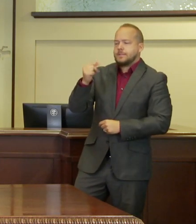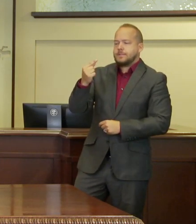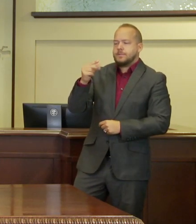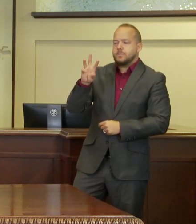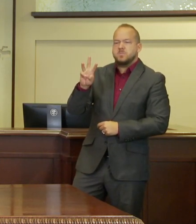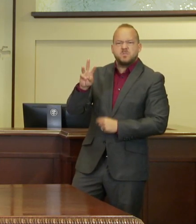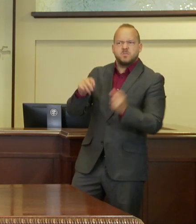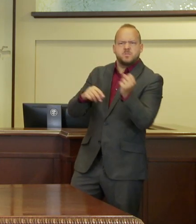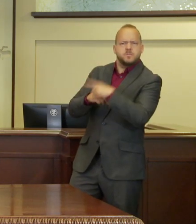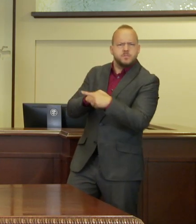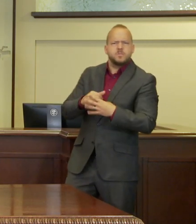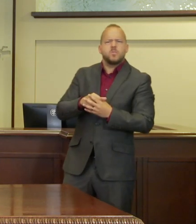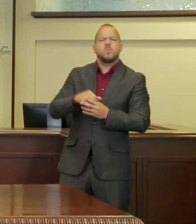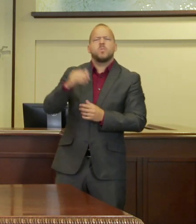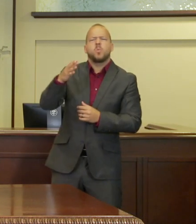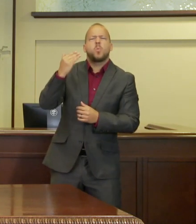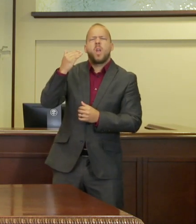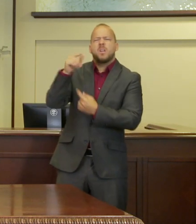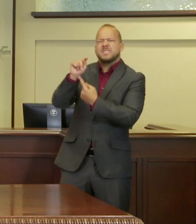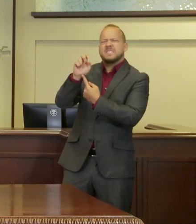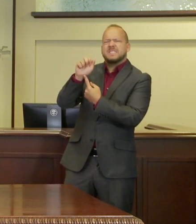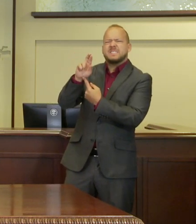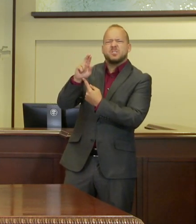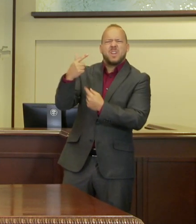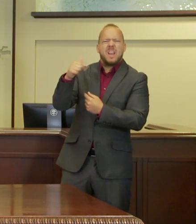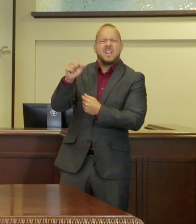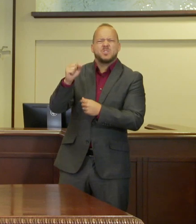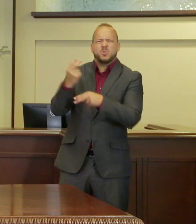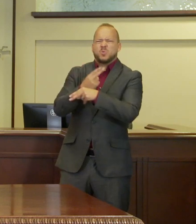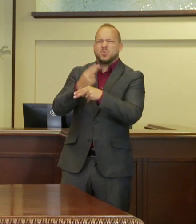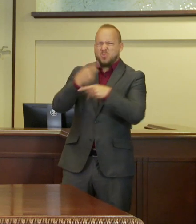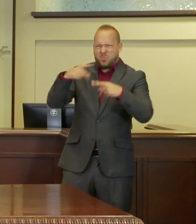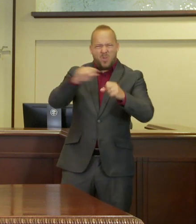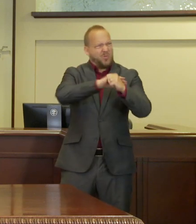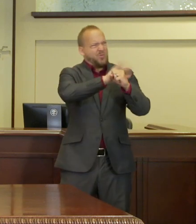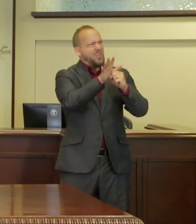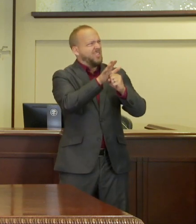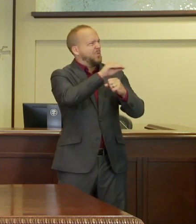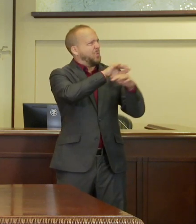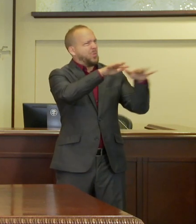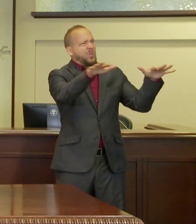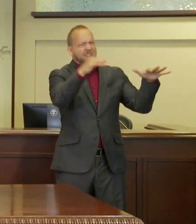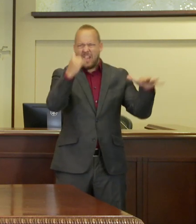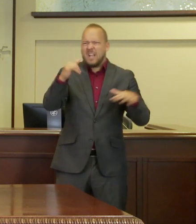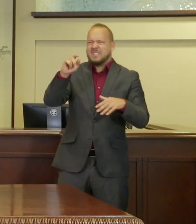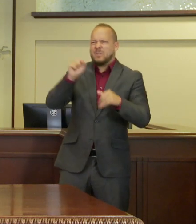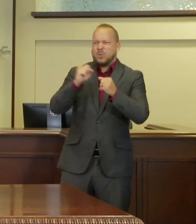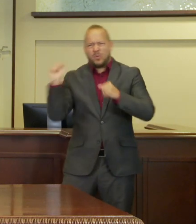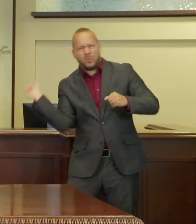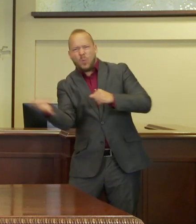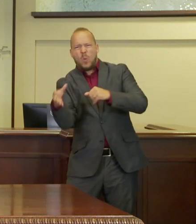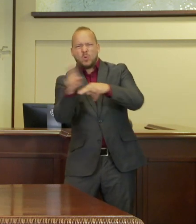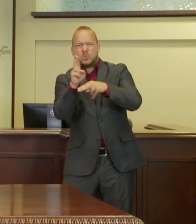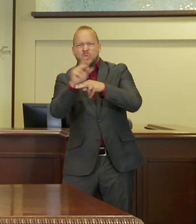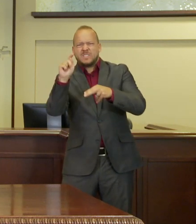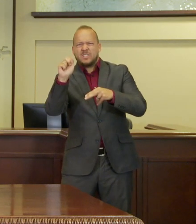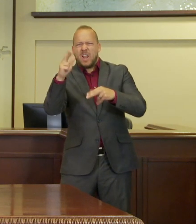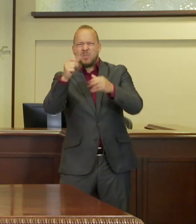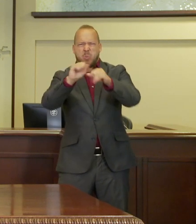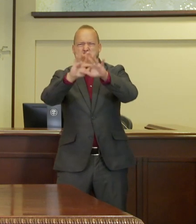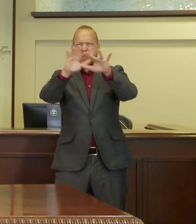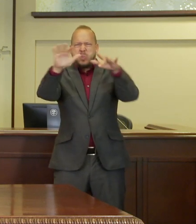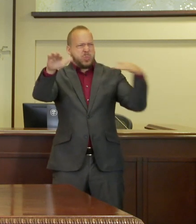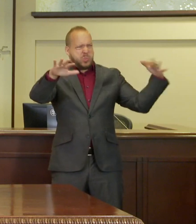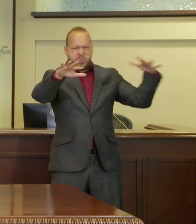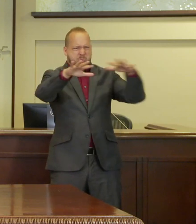tear gas is being used in a pandemic, and what is the difference between CS gas and tear gas, and that's the question.